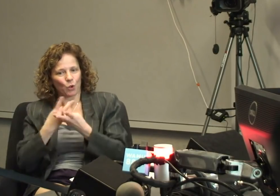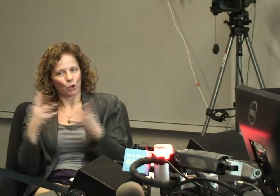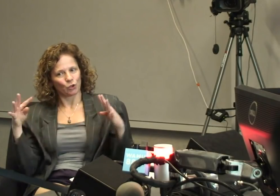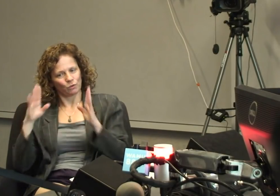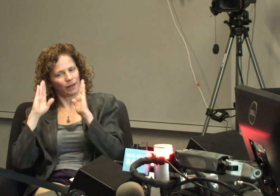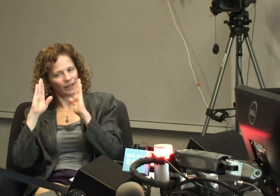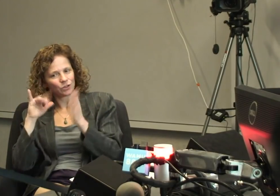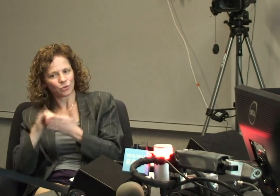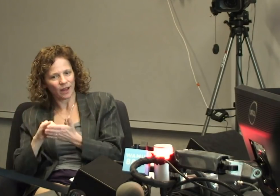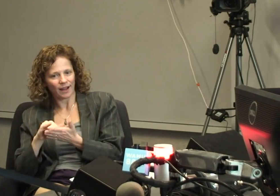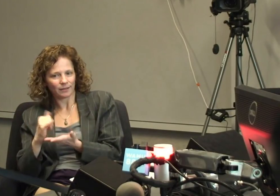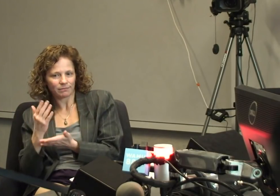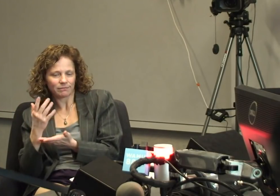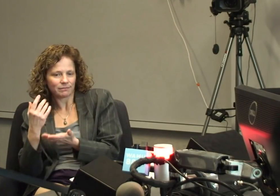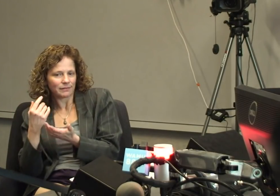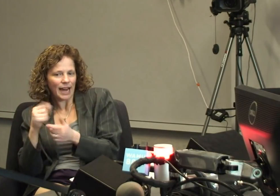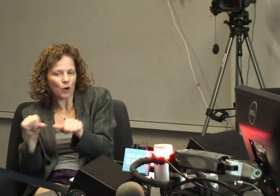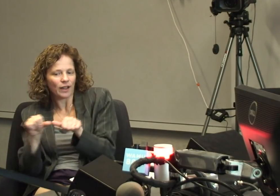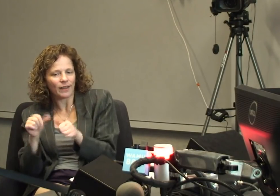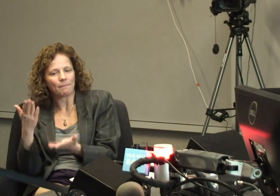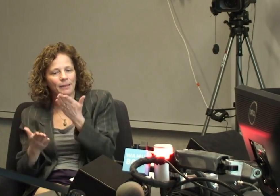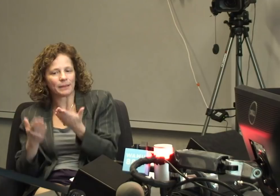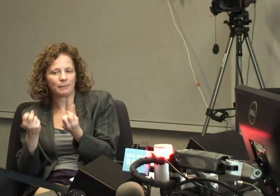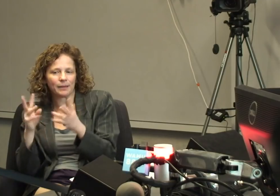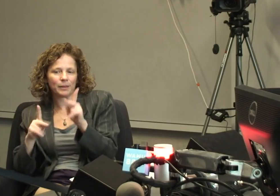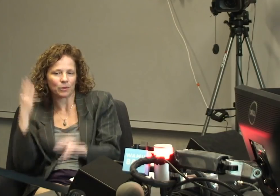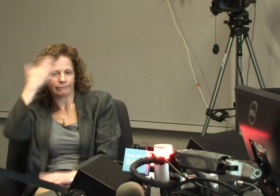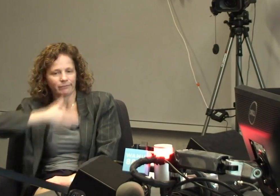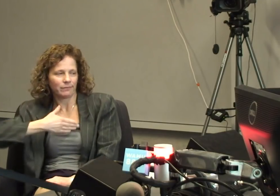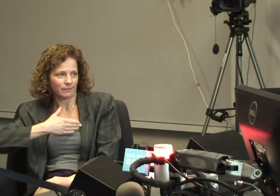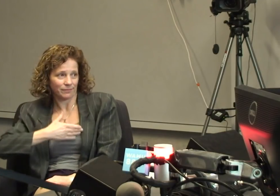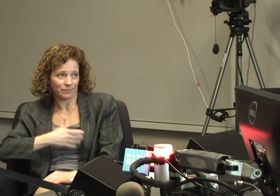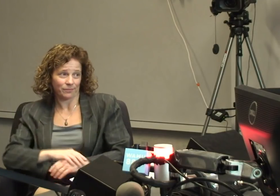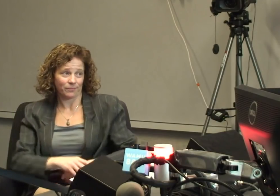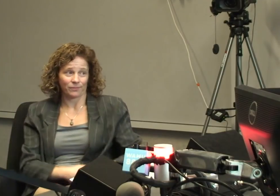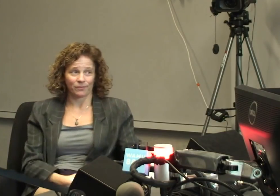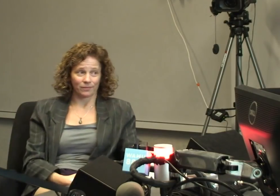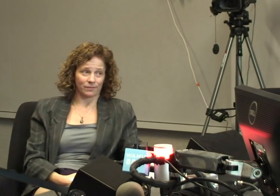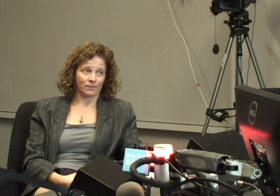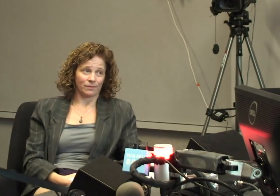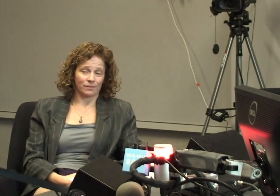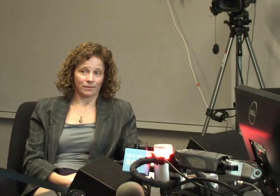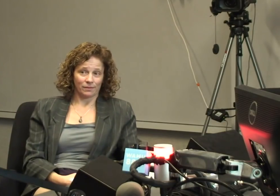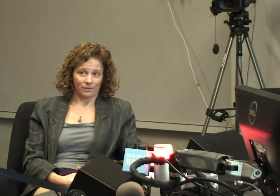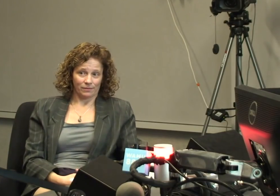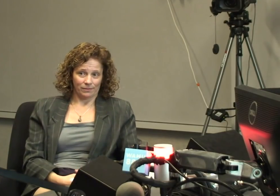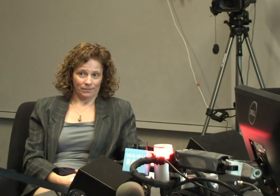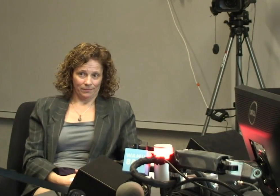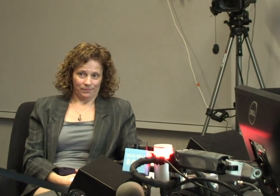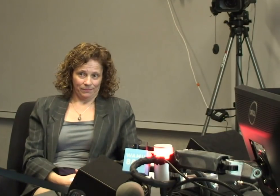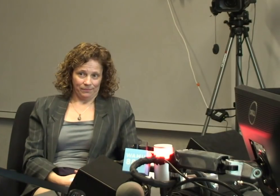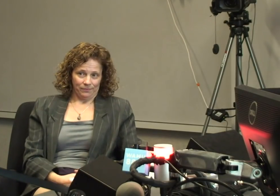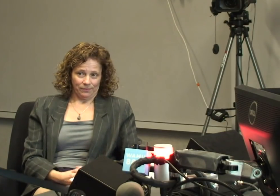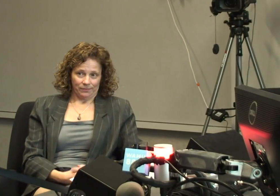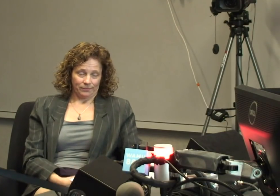interpreters. So in that sense it's a good thing to actually bring worldwide attention to the issue of sign language interpreters and qualities and that's an issue that's often overlooked.